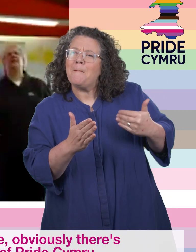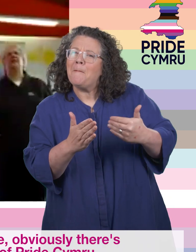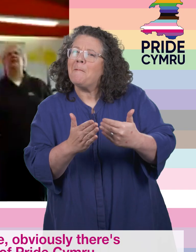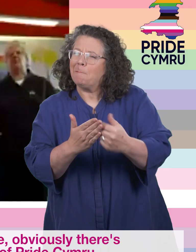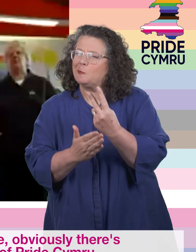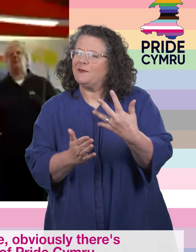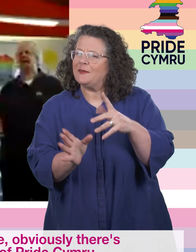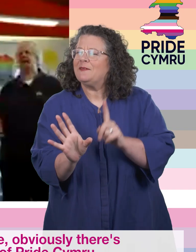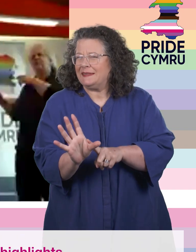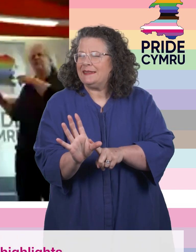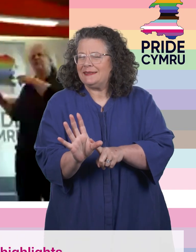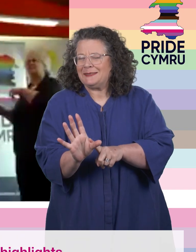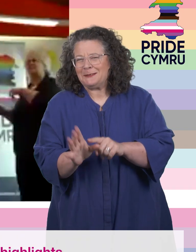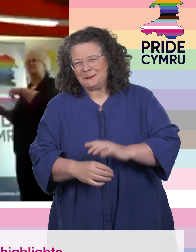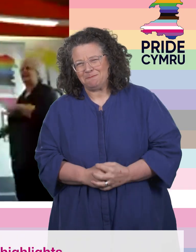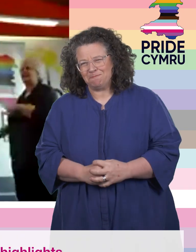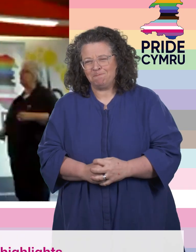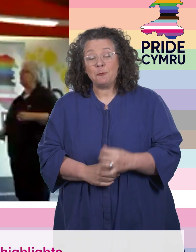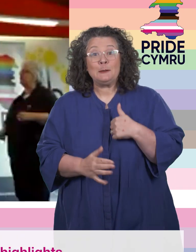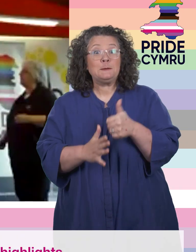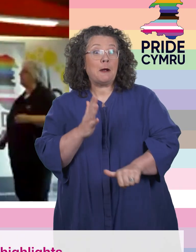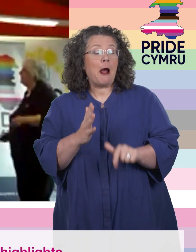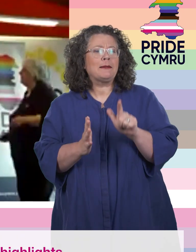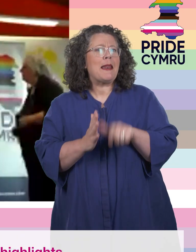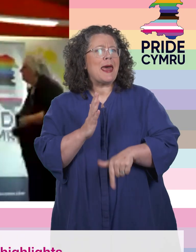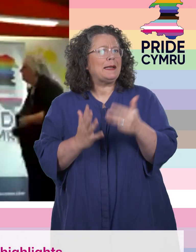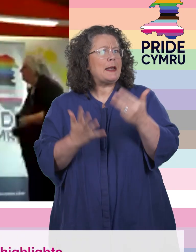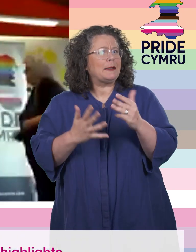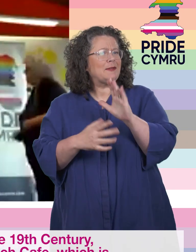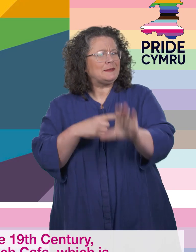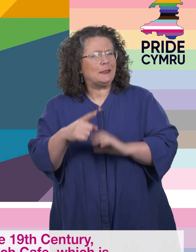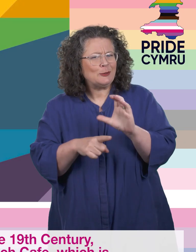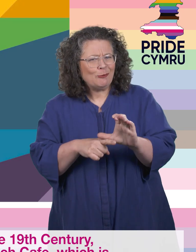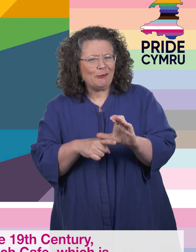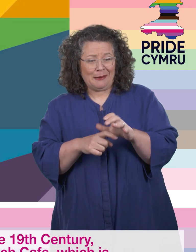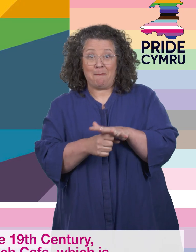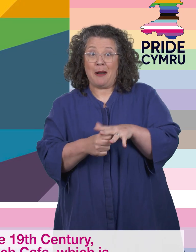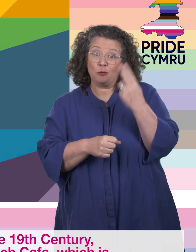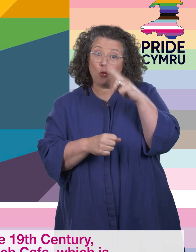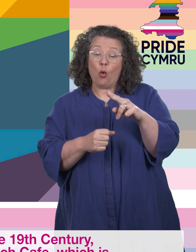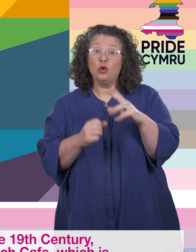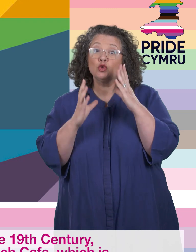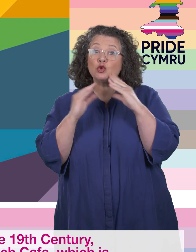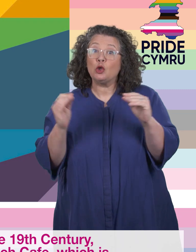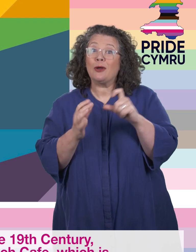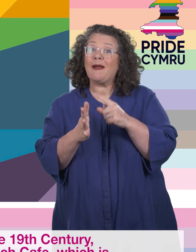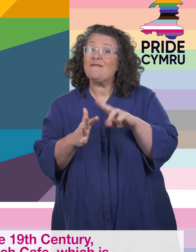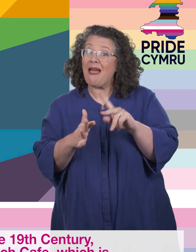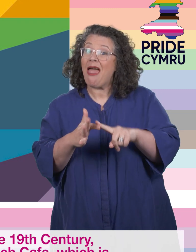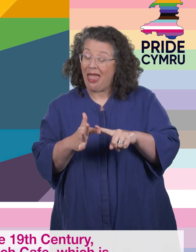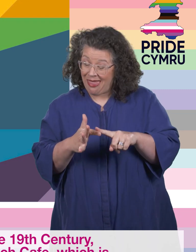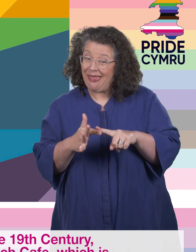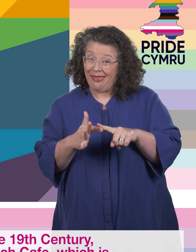the 25 years of Pride Cymru. So there is really sort of some of the highlights. So I'm going to start in the late 19th